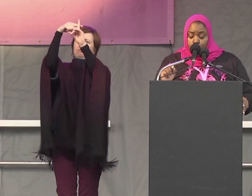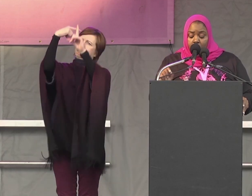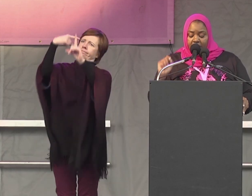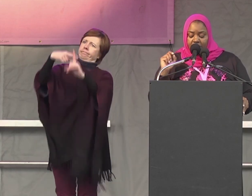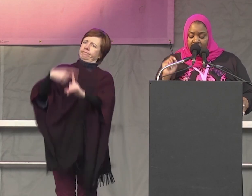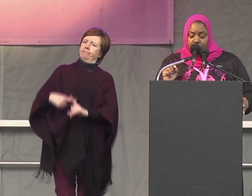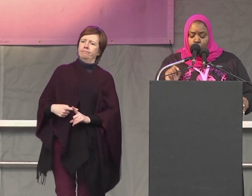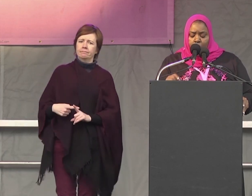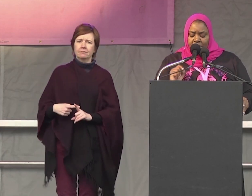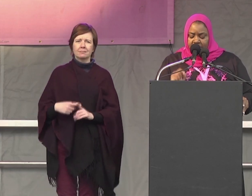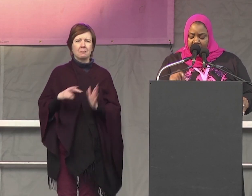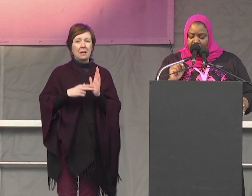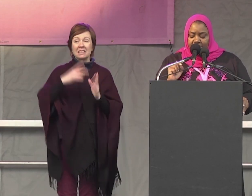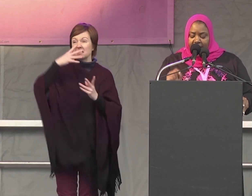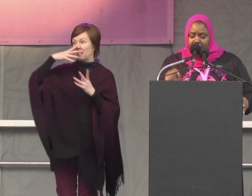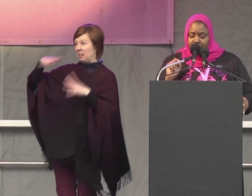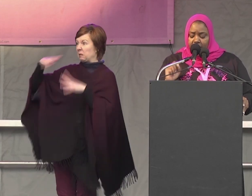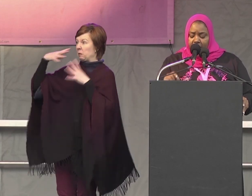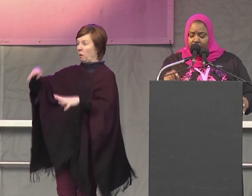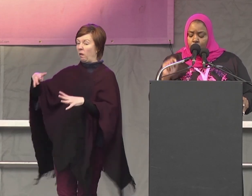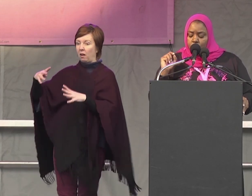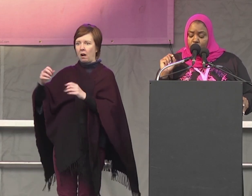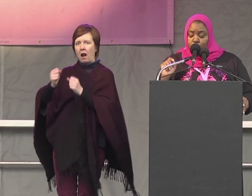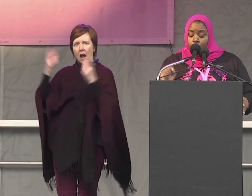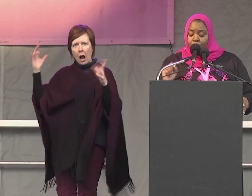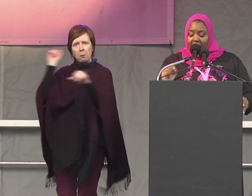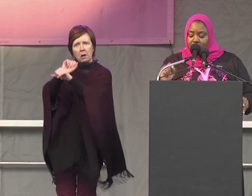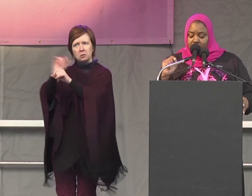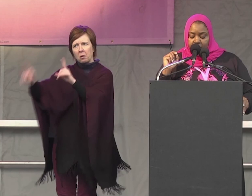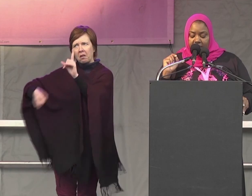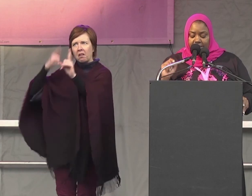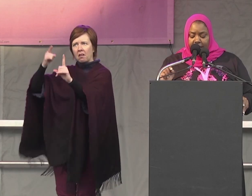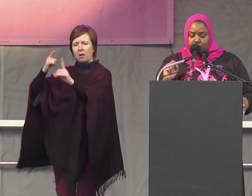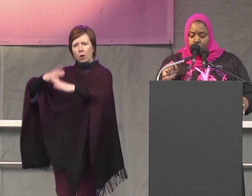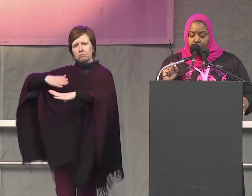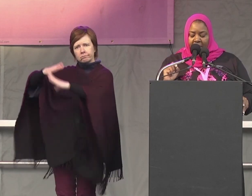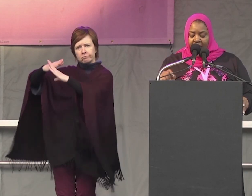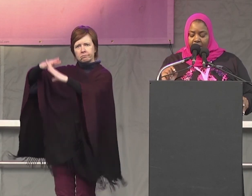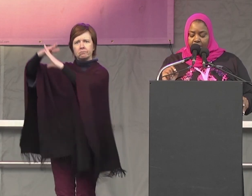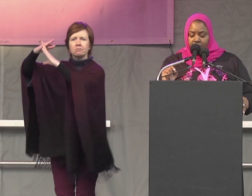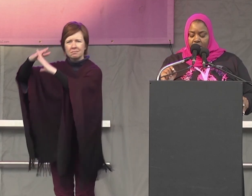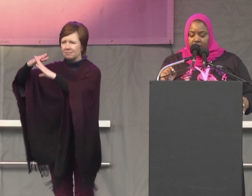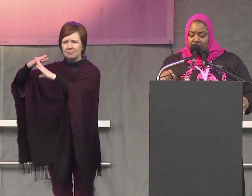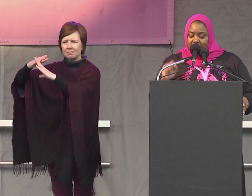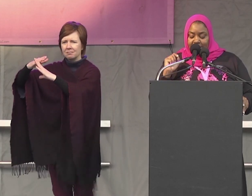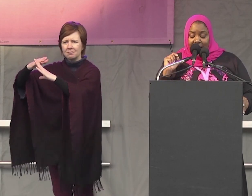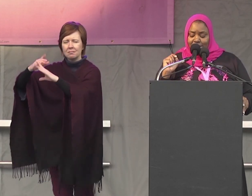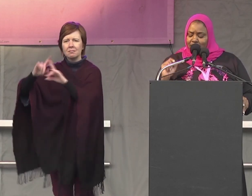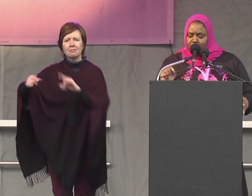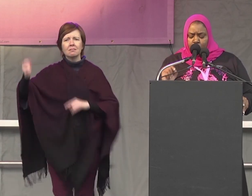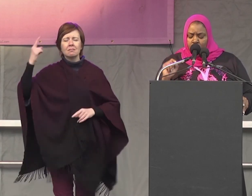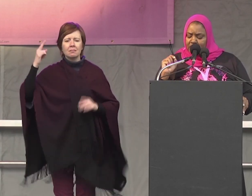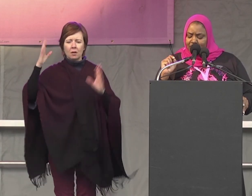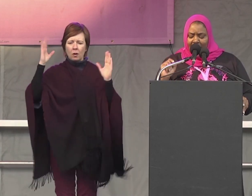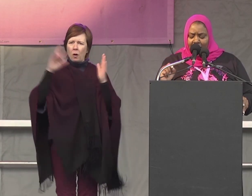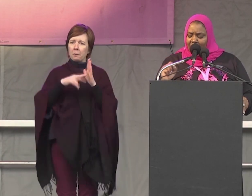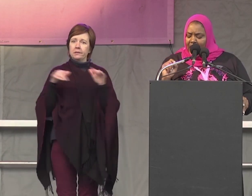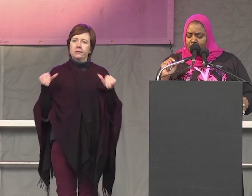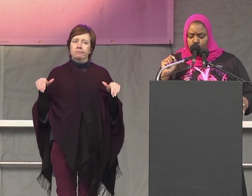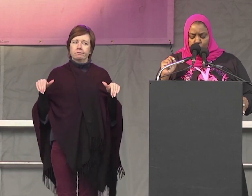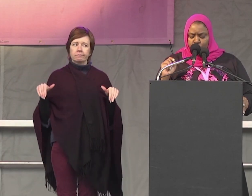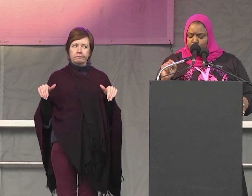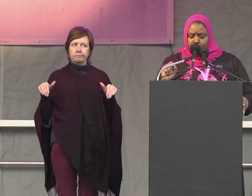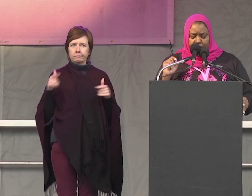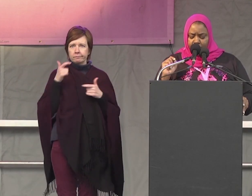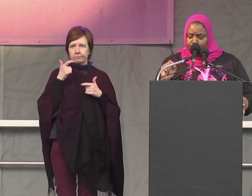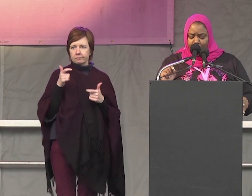not ignoring the enormity of the task ahead or the roadblocks that stand in our path. It's not sitting on the